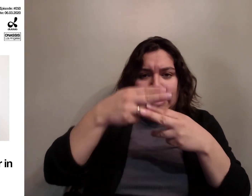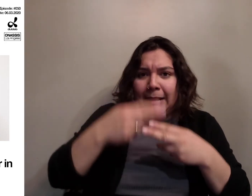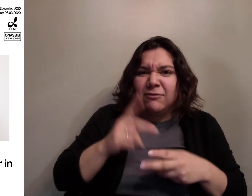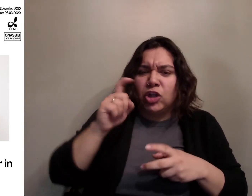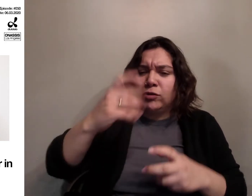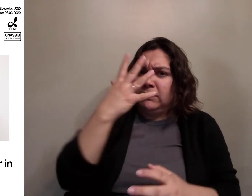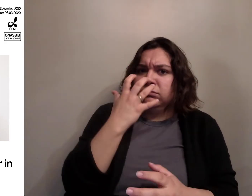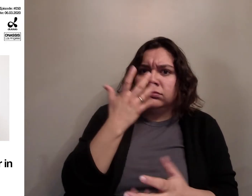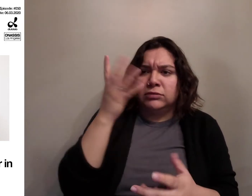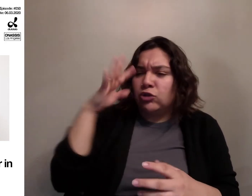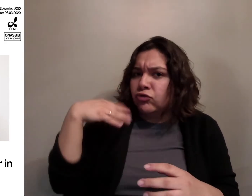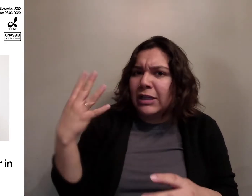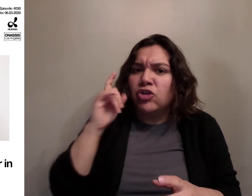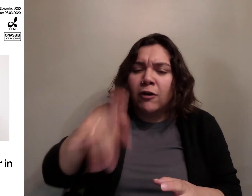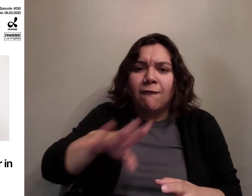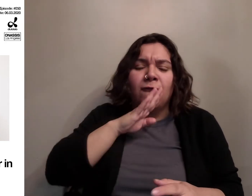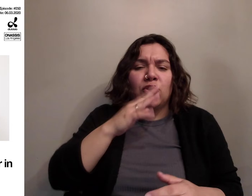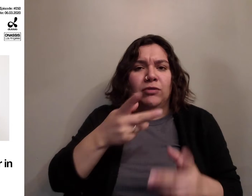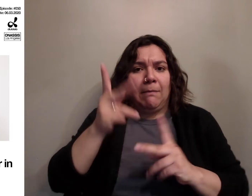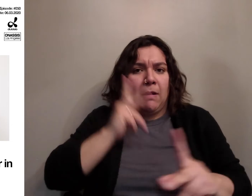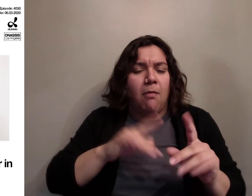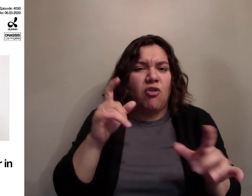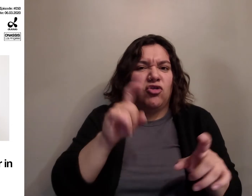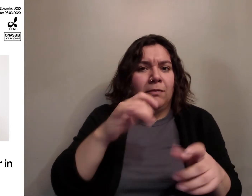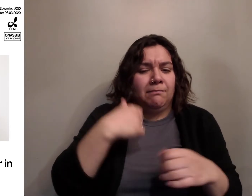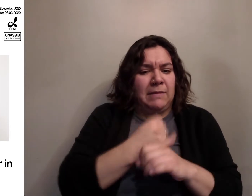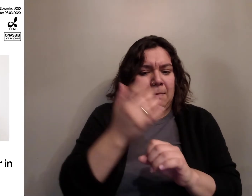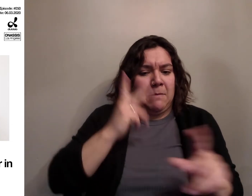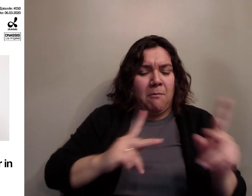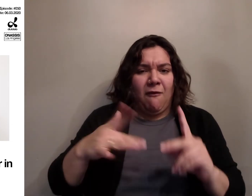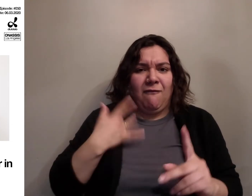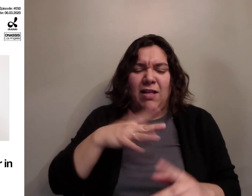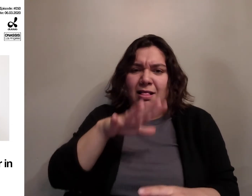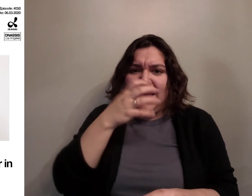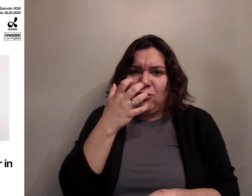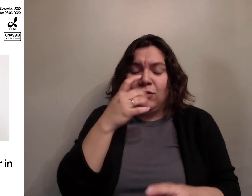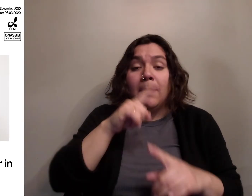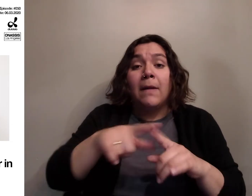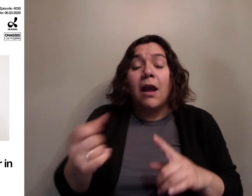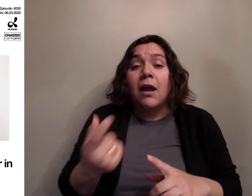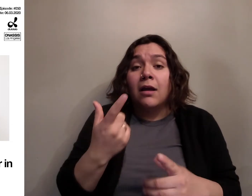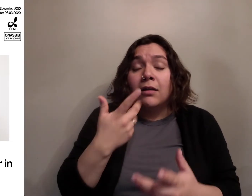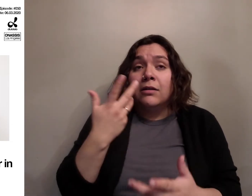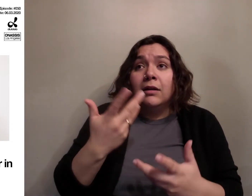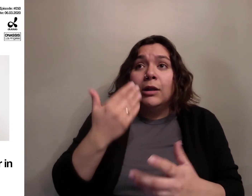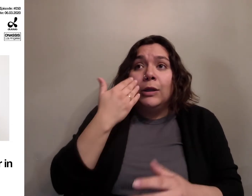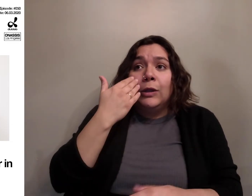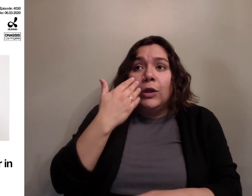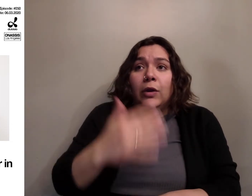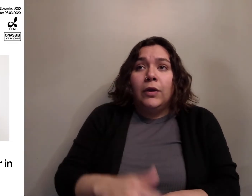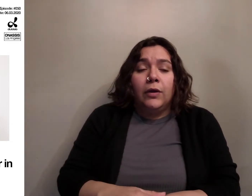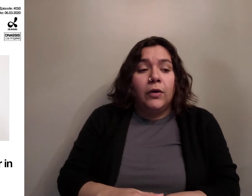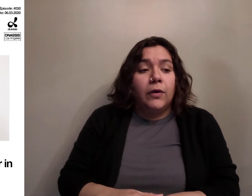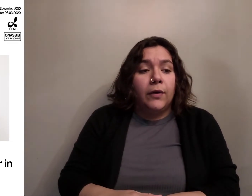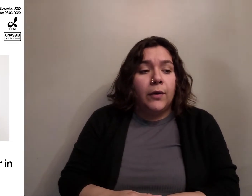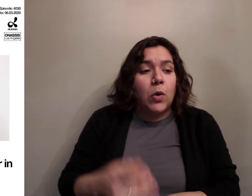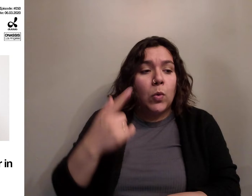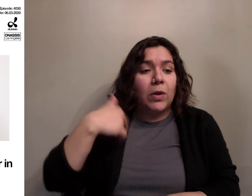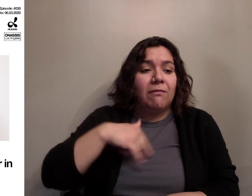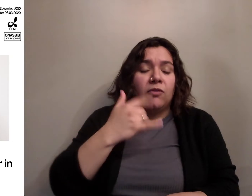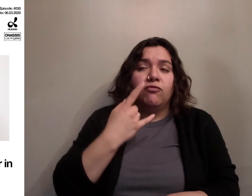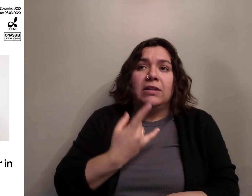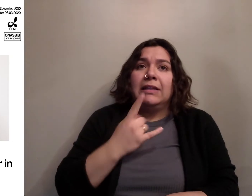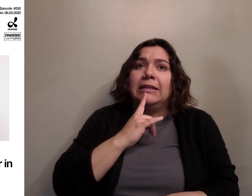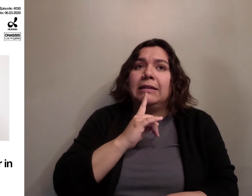Yeah. And that should be outrageous. That should frustrate and anger all of us. However, it's been,